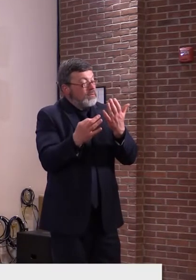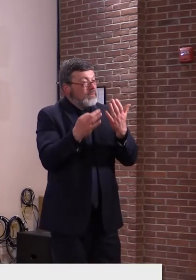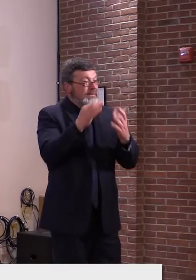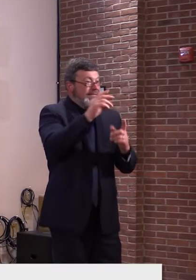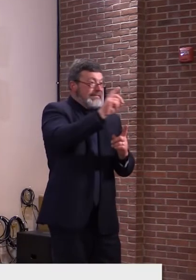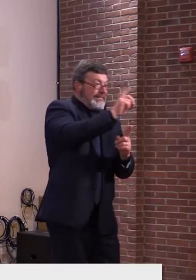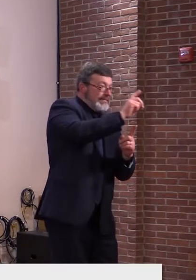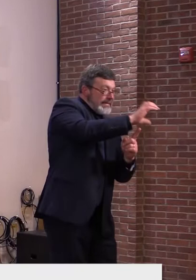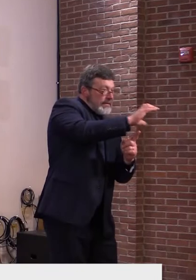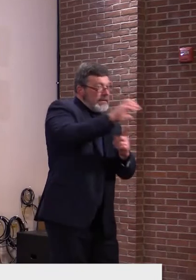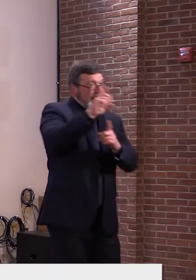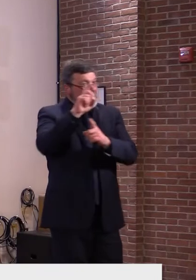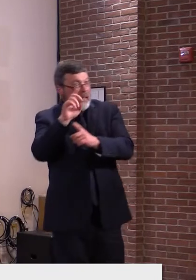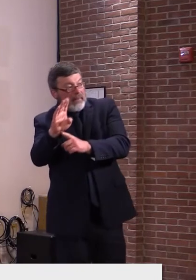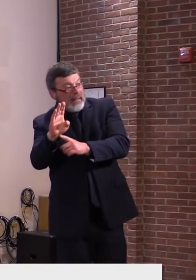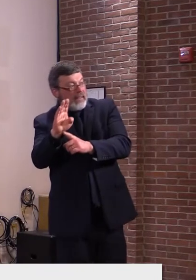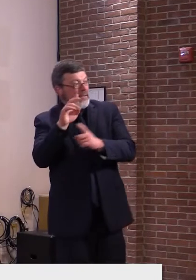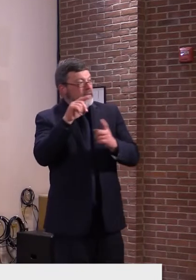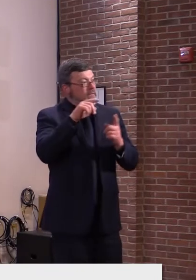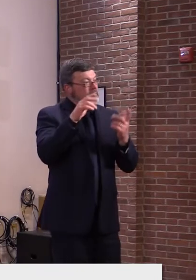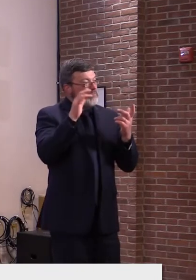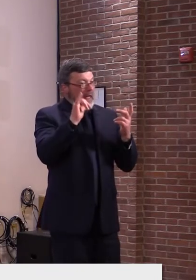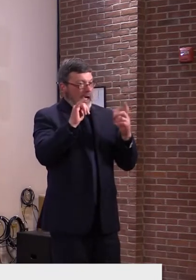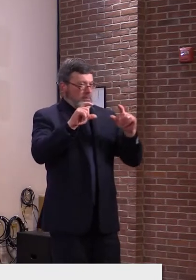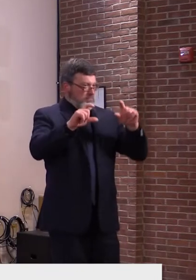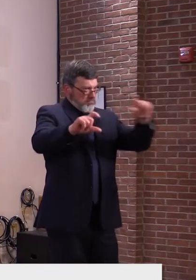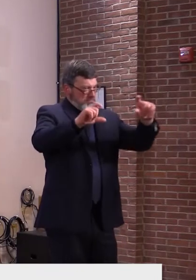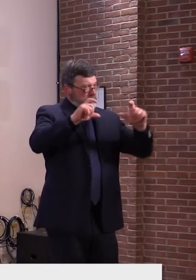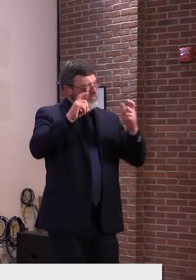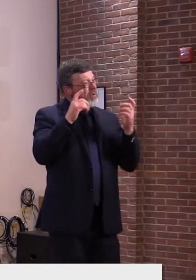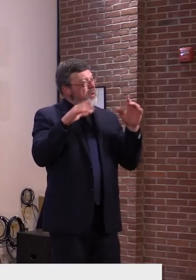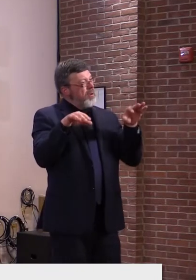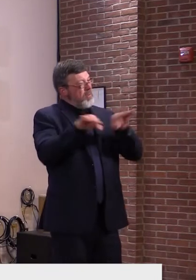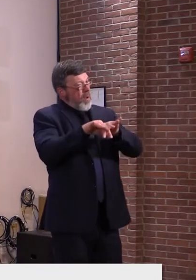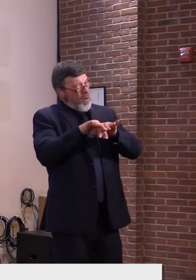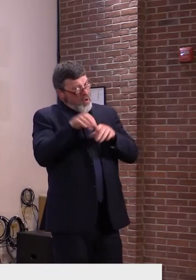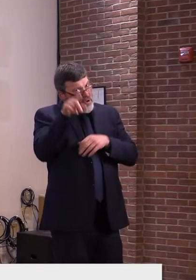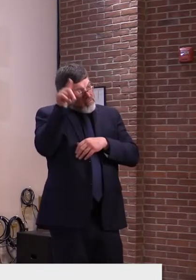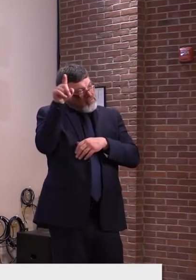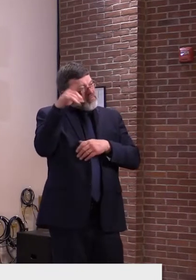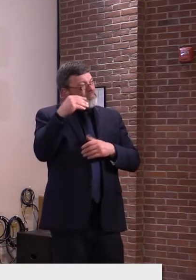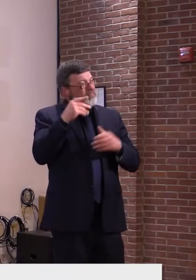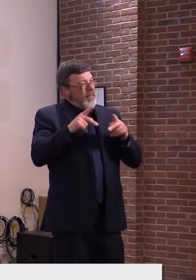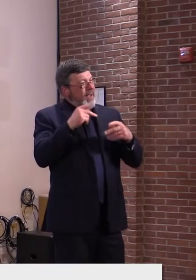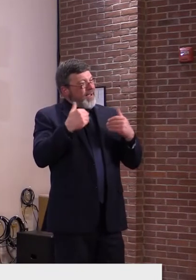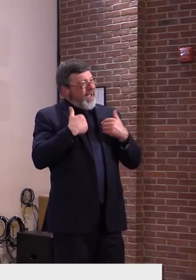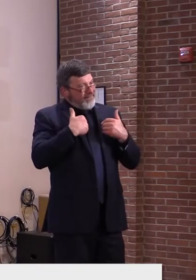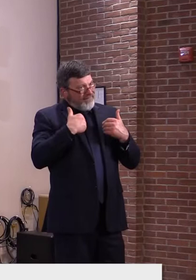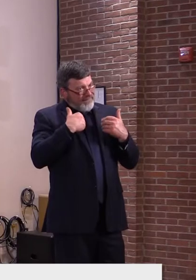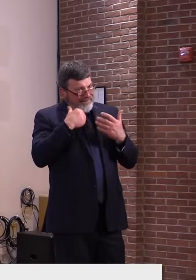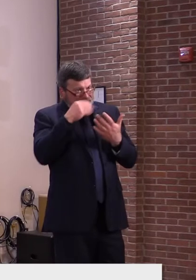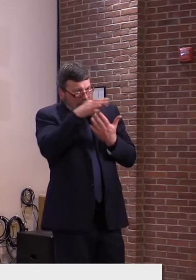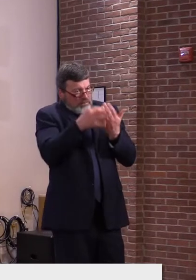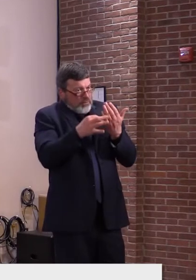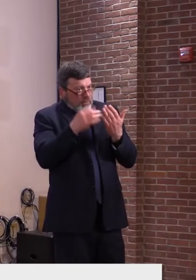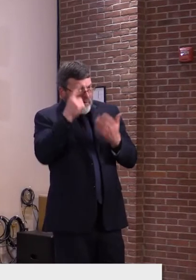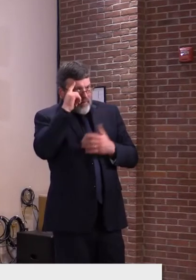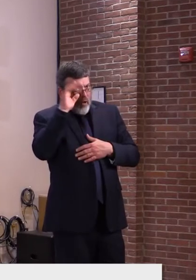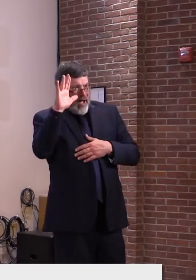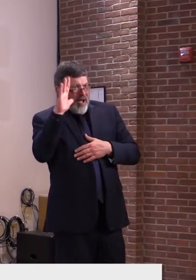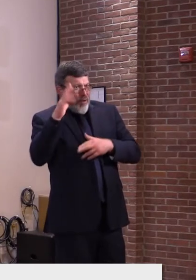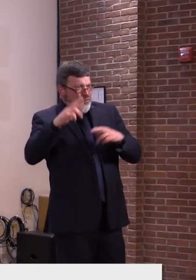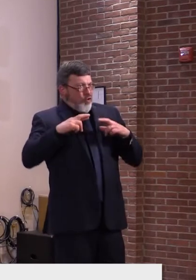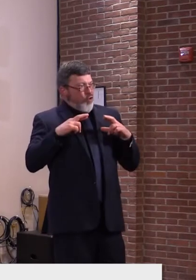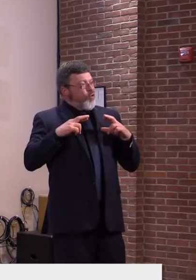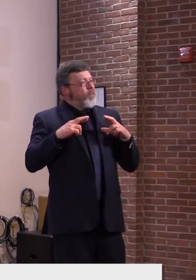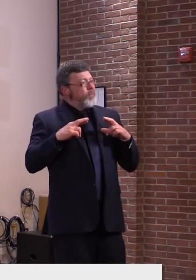automatic, that a new employee gets a choice of what they do. So that's key to me. Risk sharing is